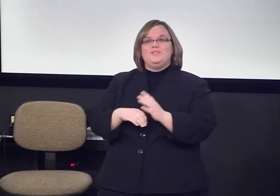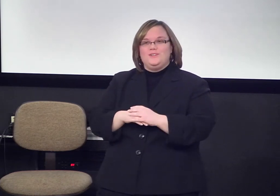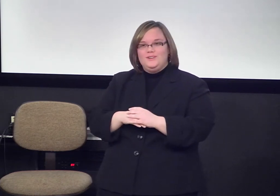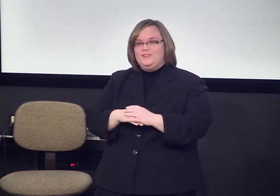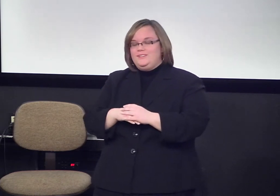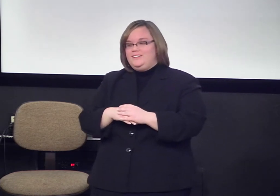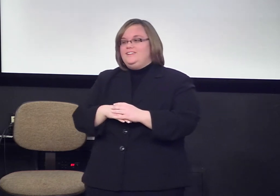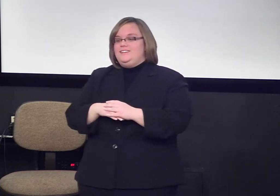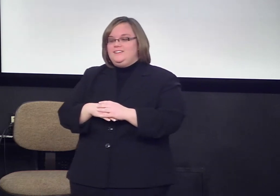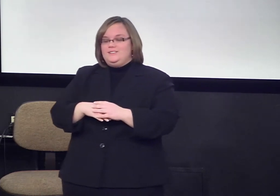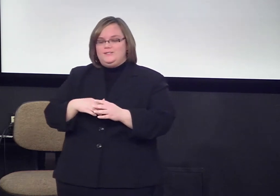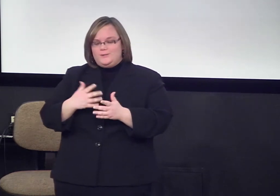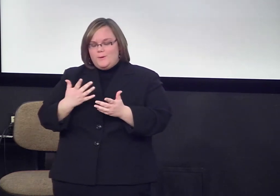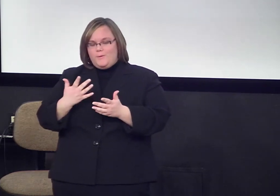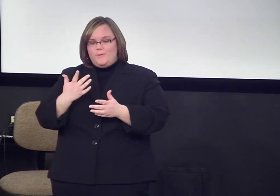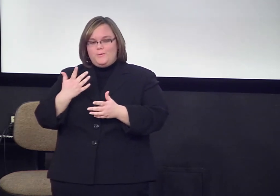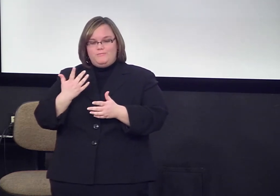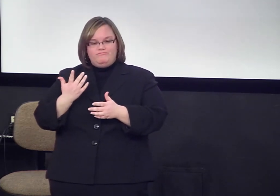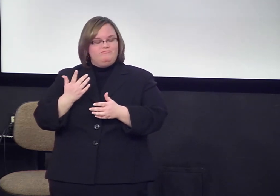video relay services in order to do that.